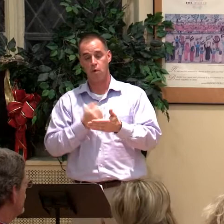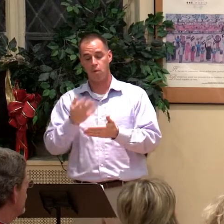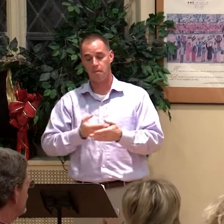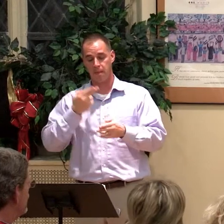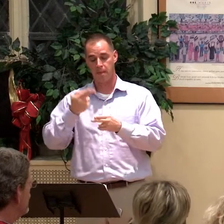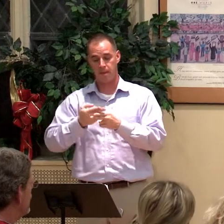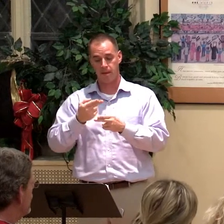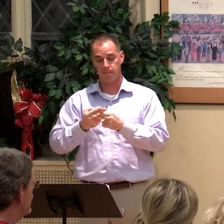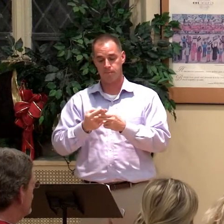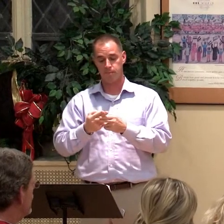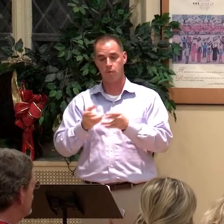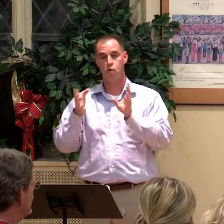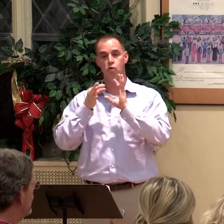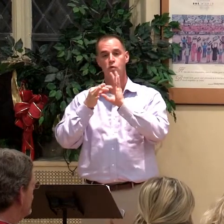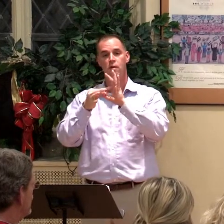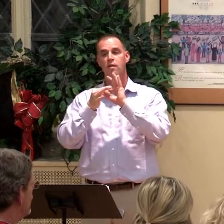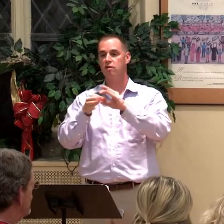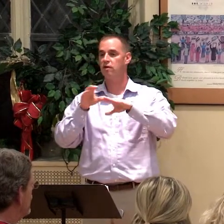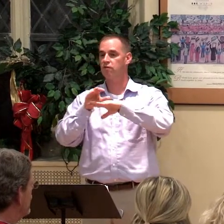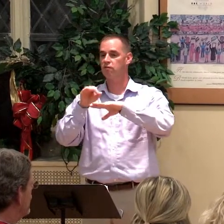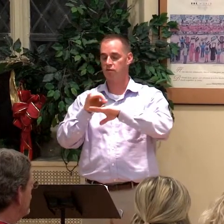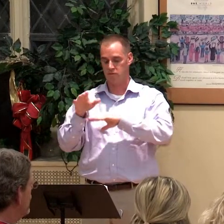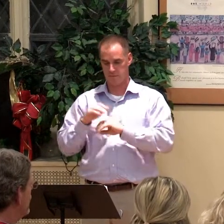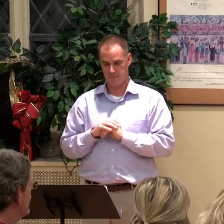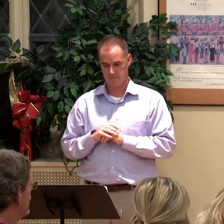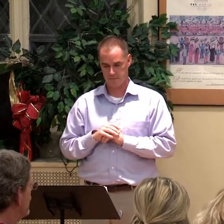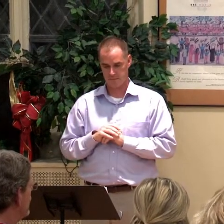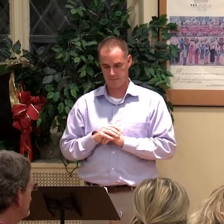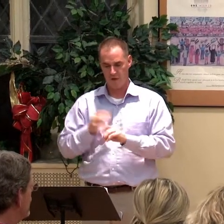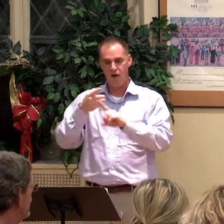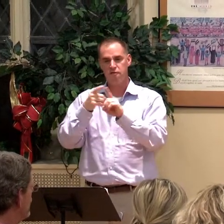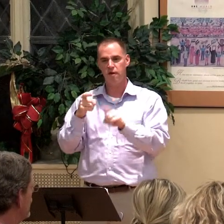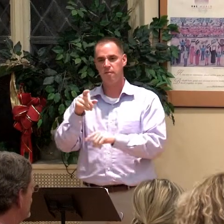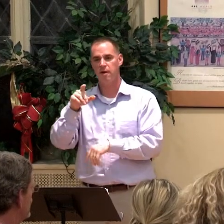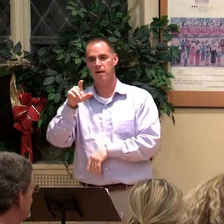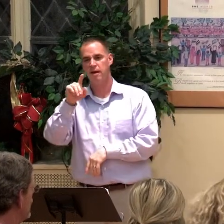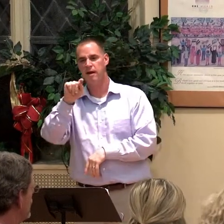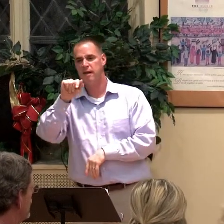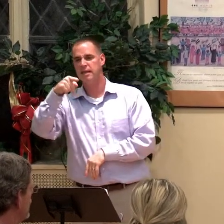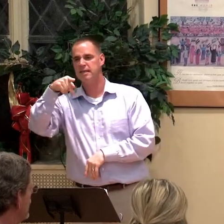entitled Relationship Advice from a Tapeworm. Okay.